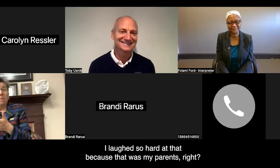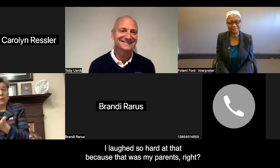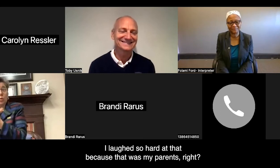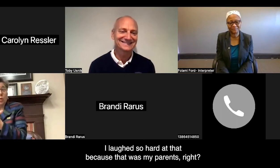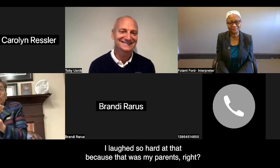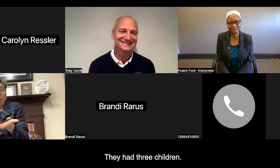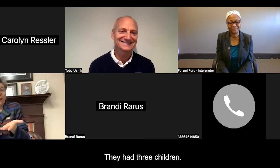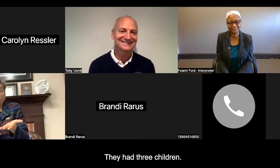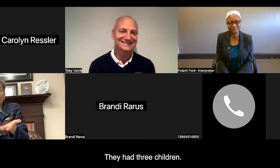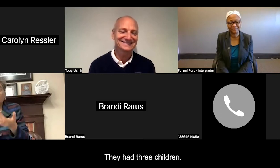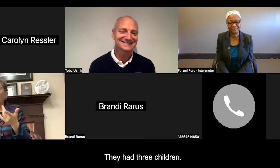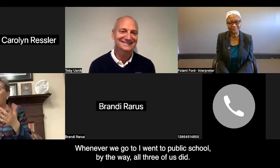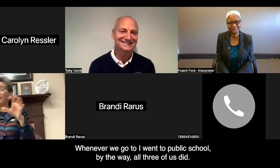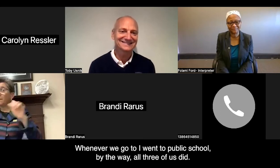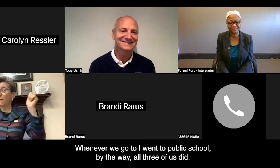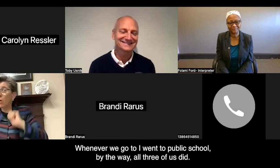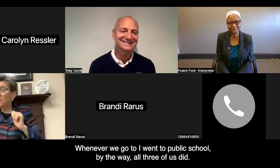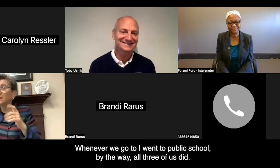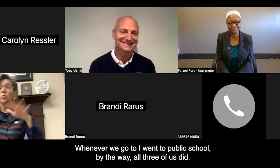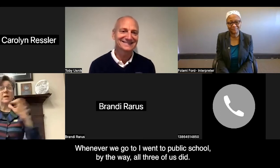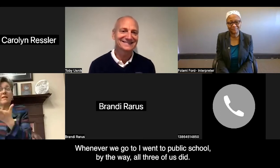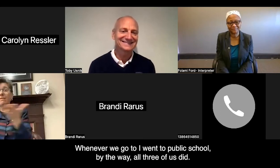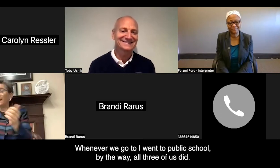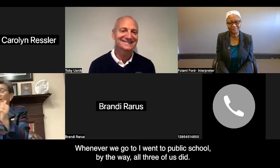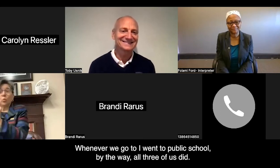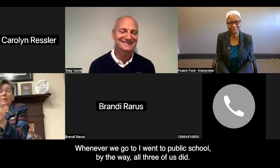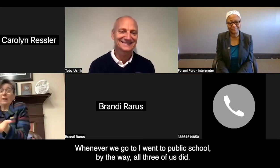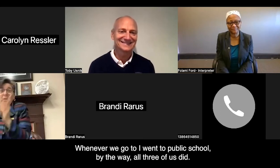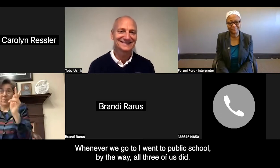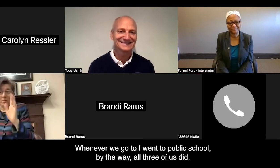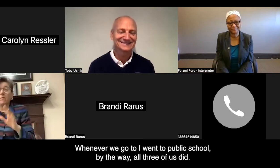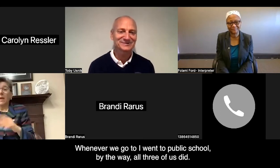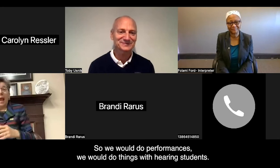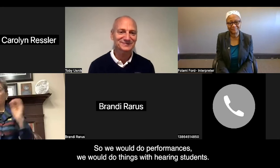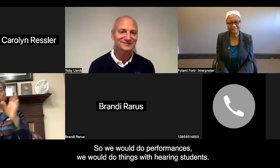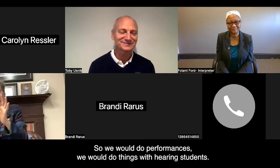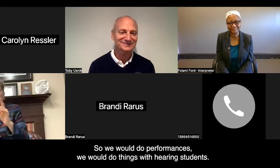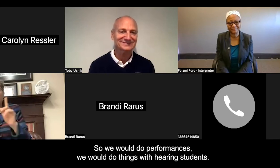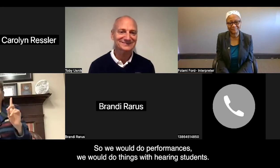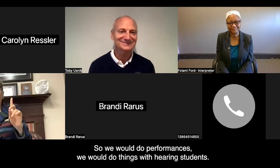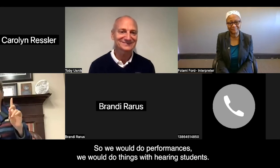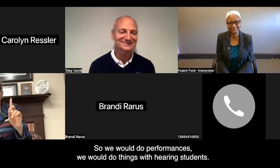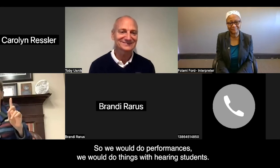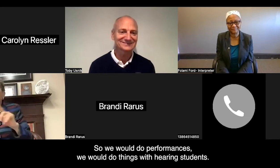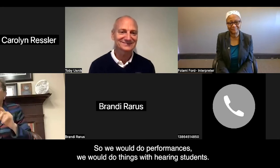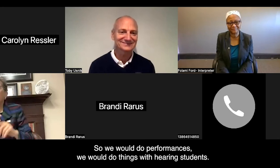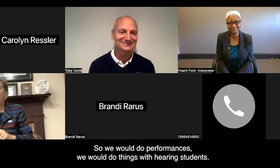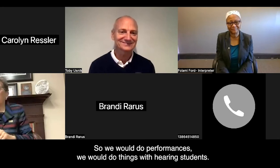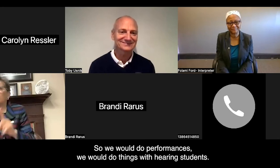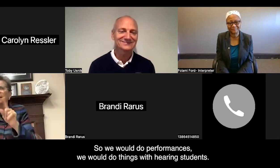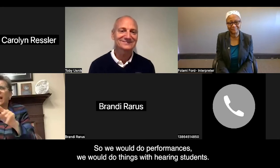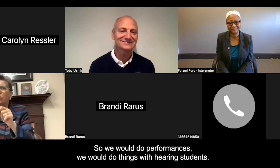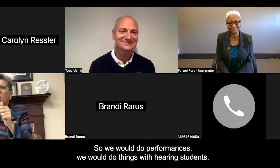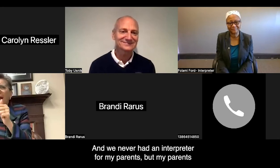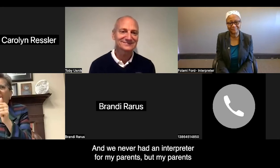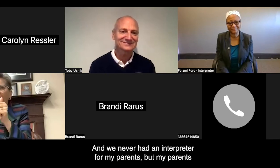children. Whenever we go to, I went to public school, by the way, all three of us did. So we would do performances. We would do things with hearing students and we never had an